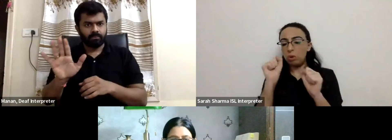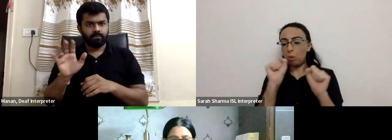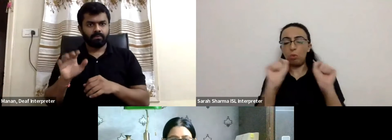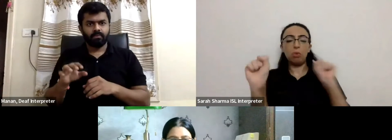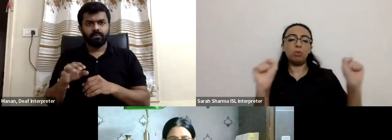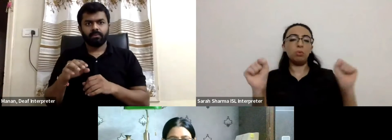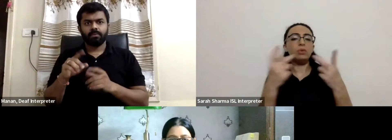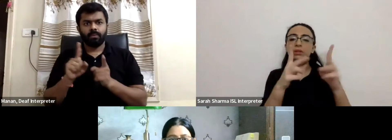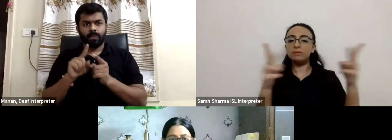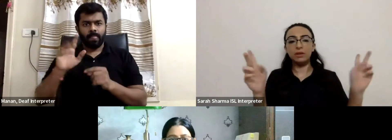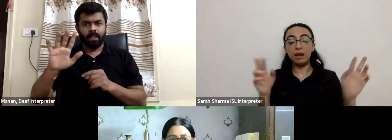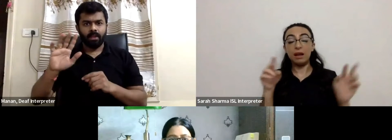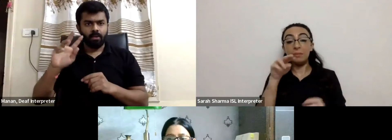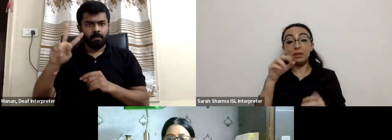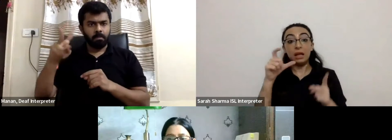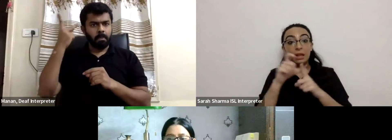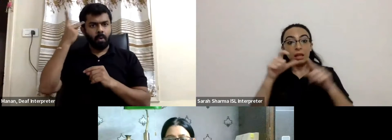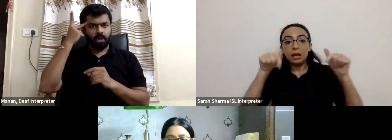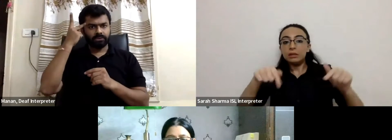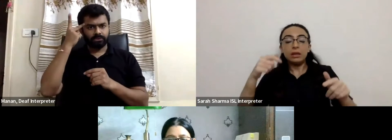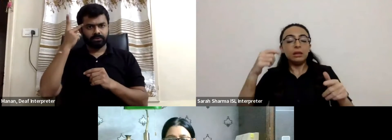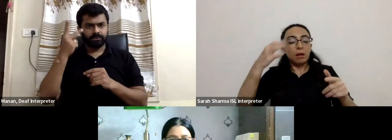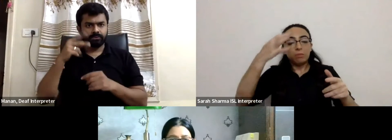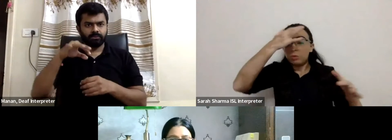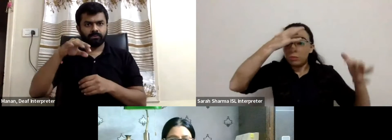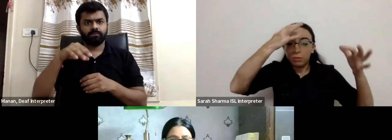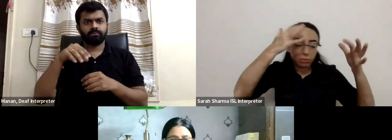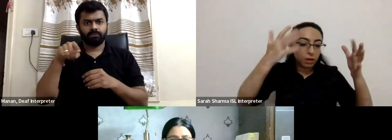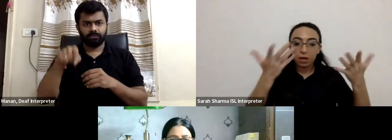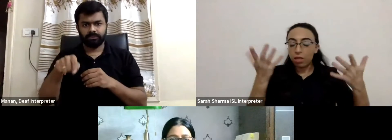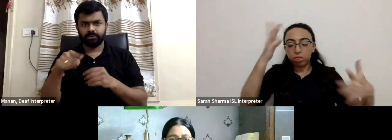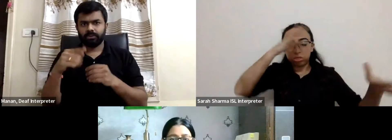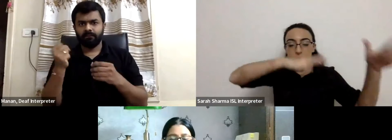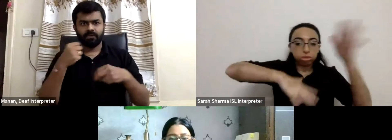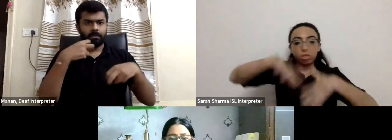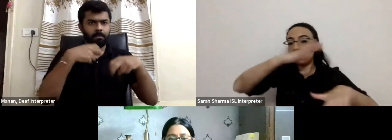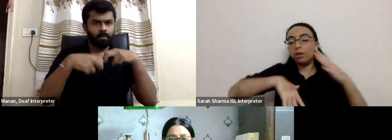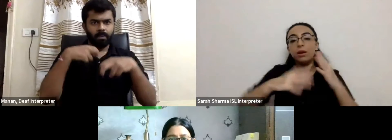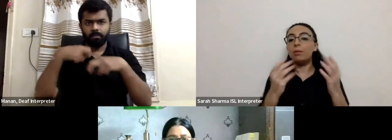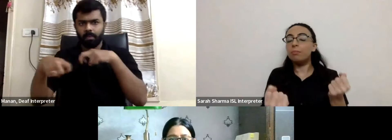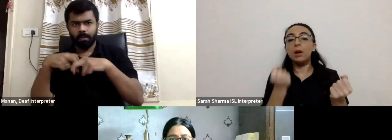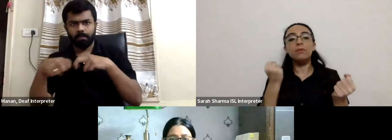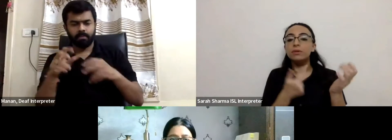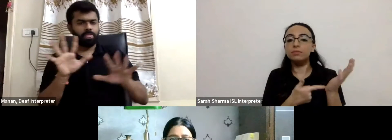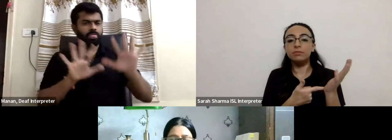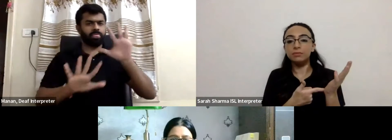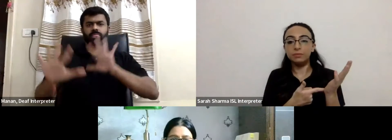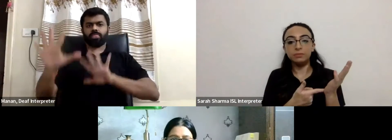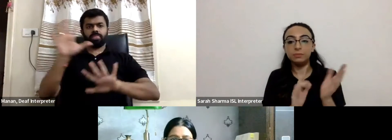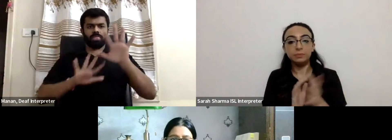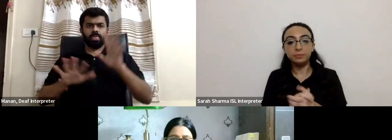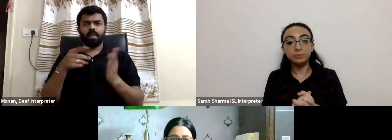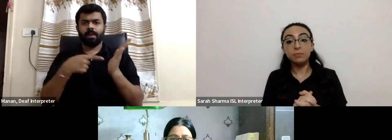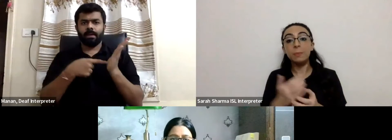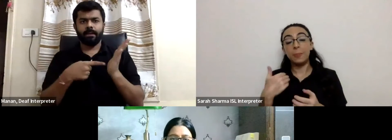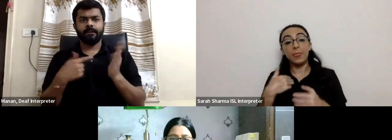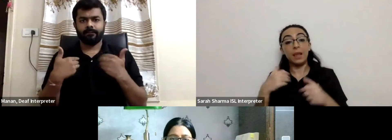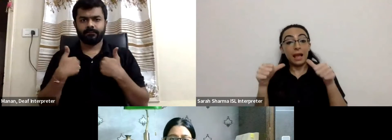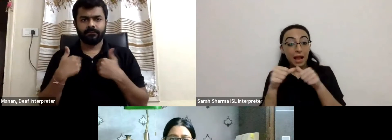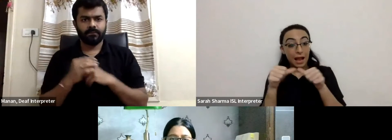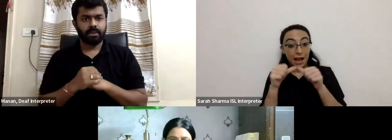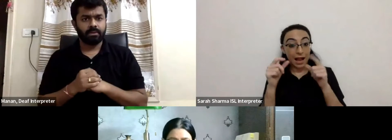into delivery of any new health policy or plan. So before Aam Aadmi Party came into